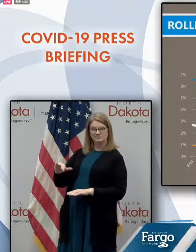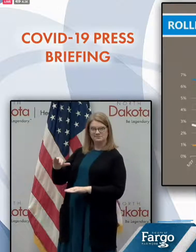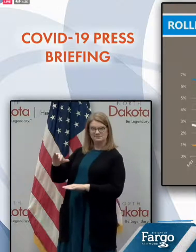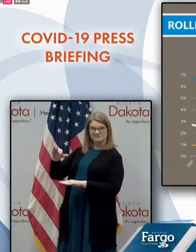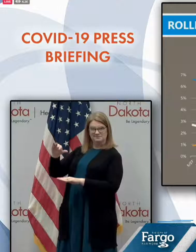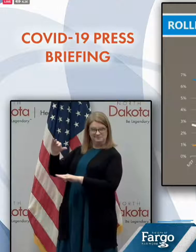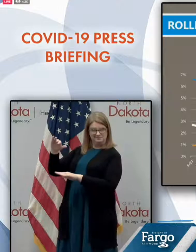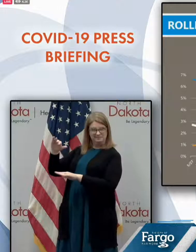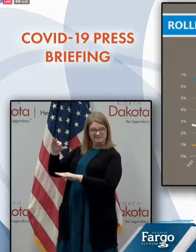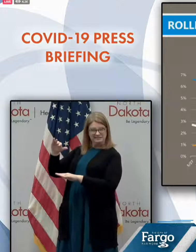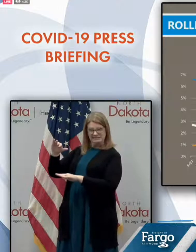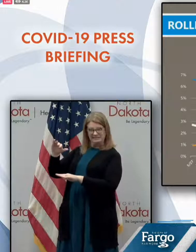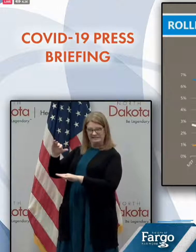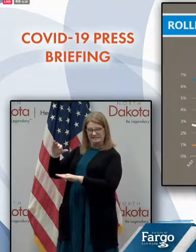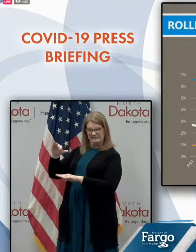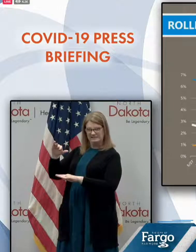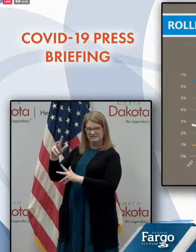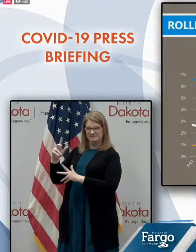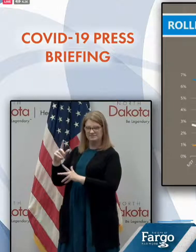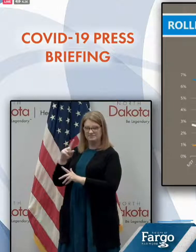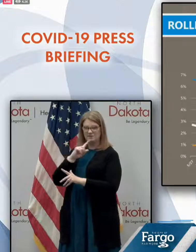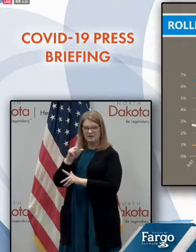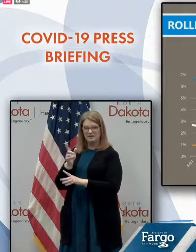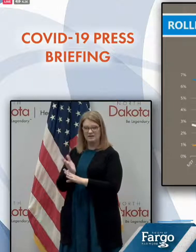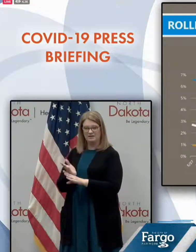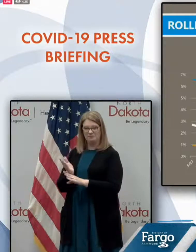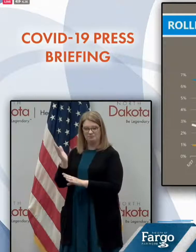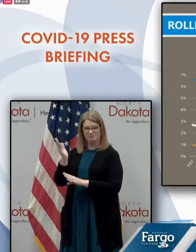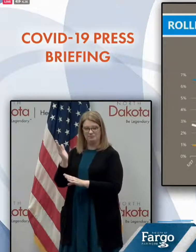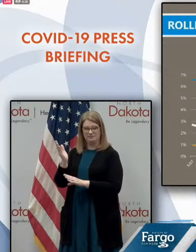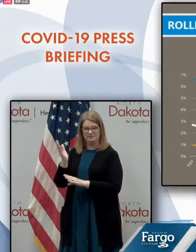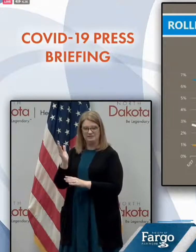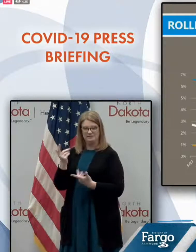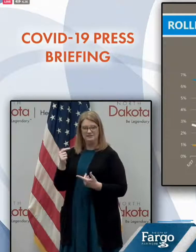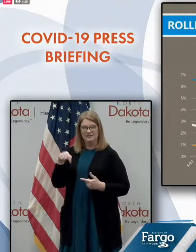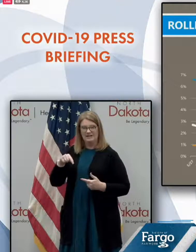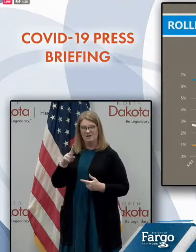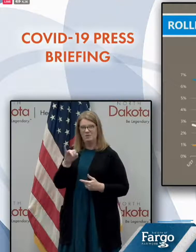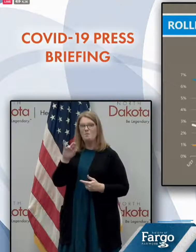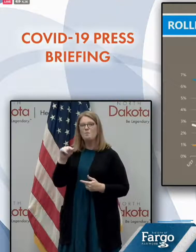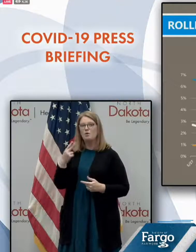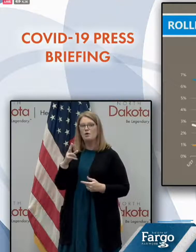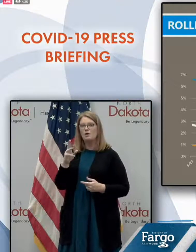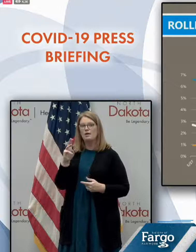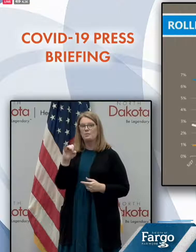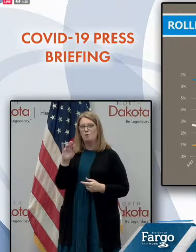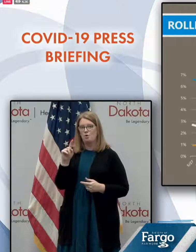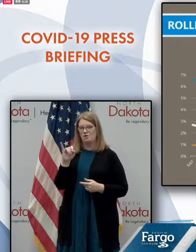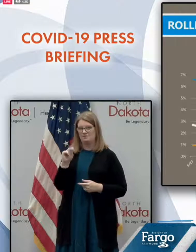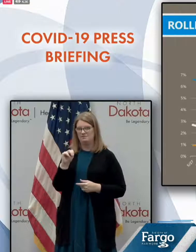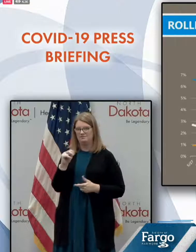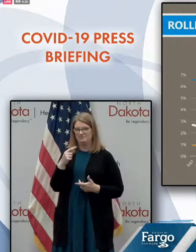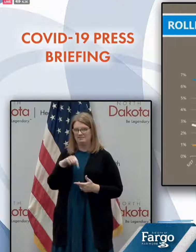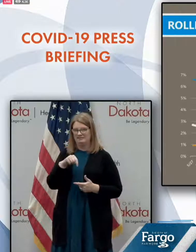wrong direction with the exception of a pretty steep uptick here in Burley,